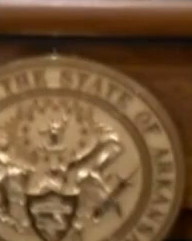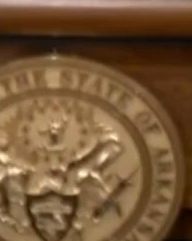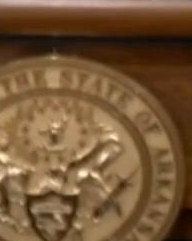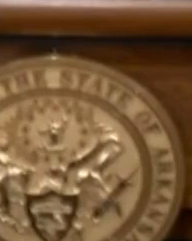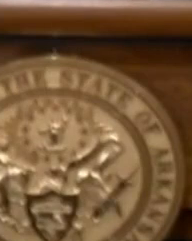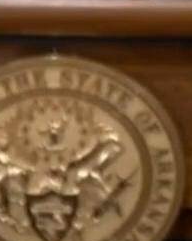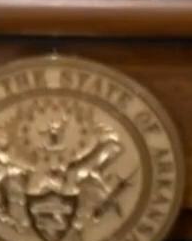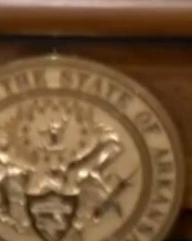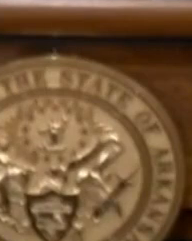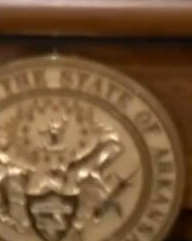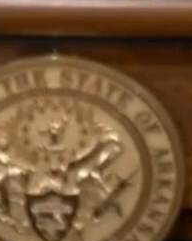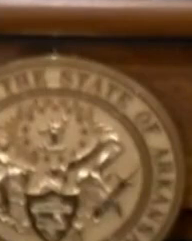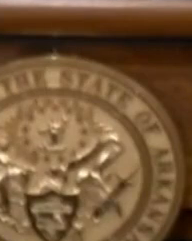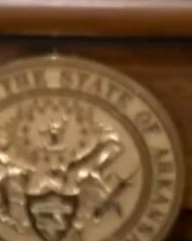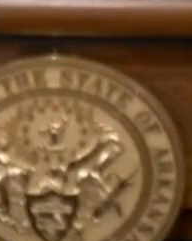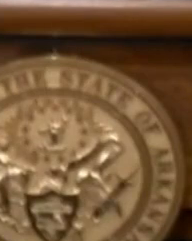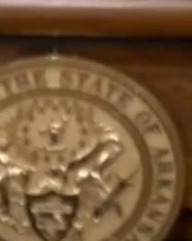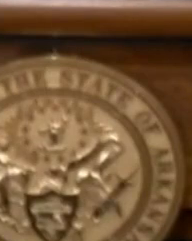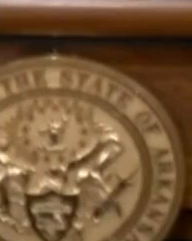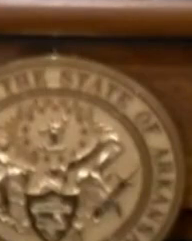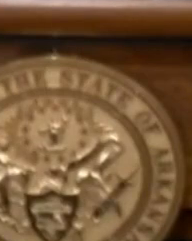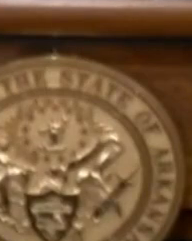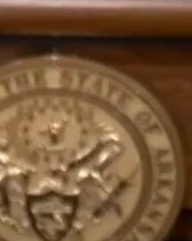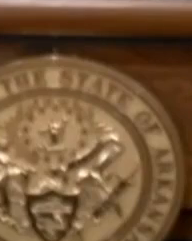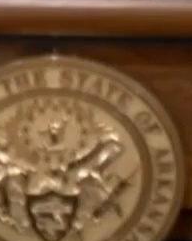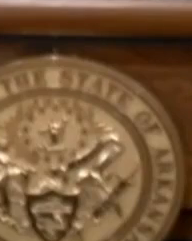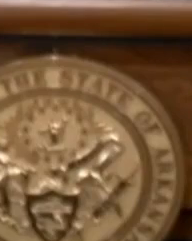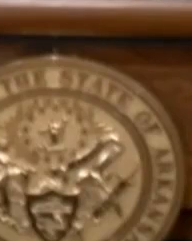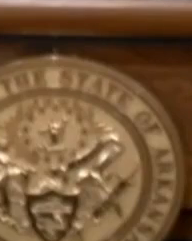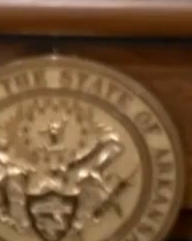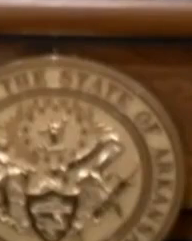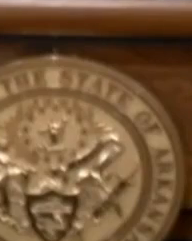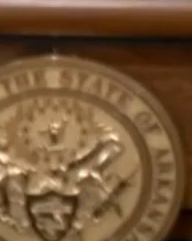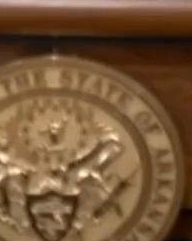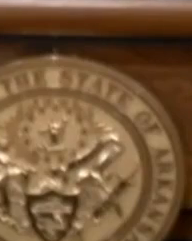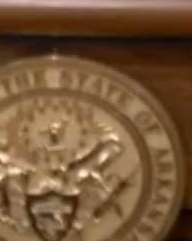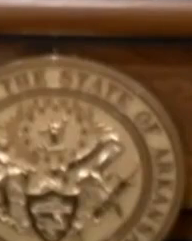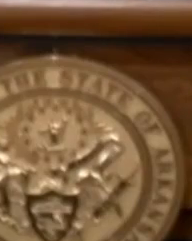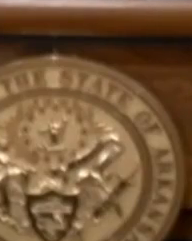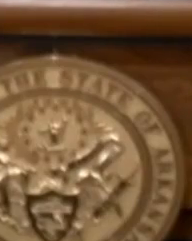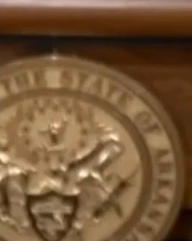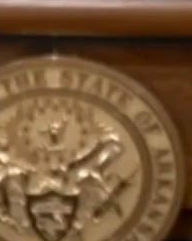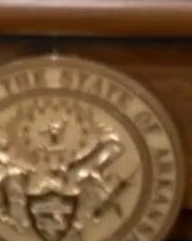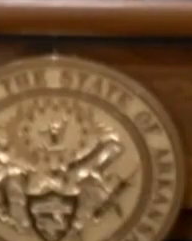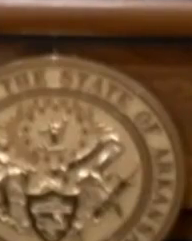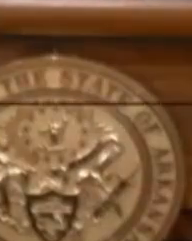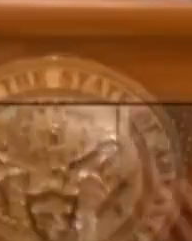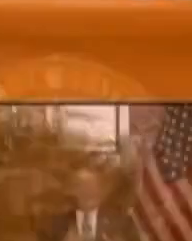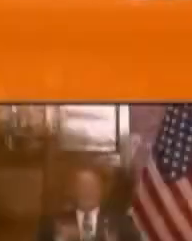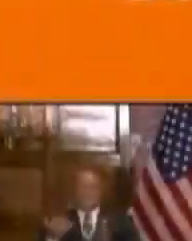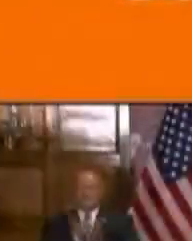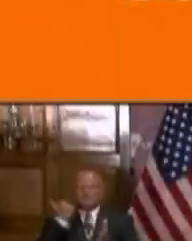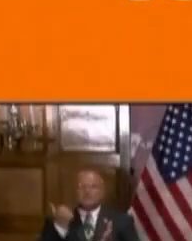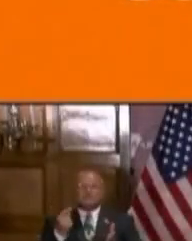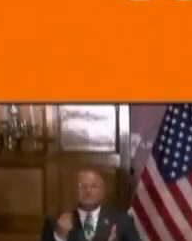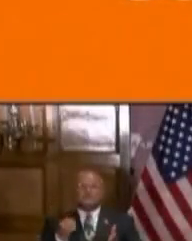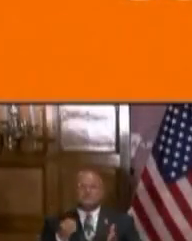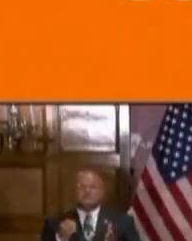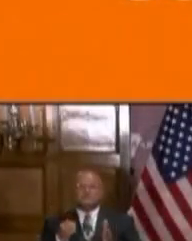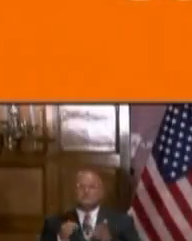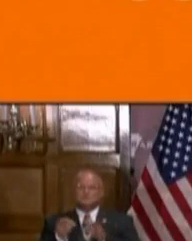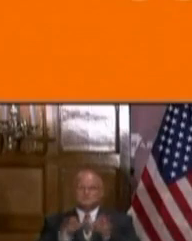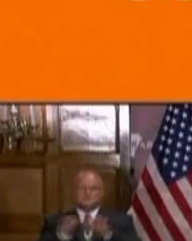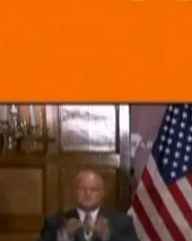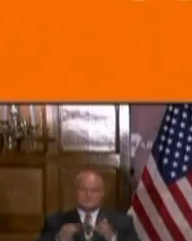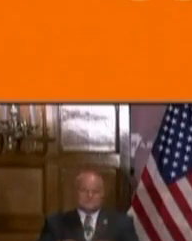Committee and our supporters with Arkansas Impact Philanthropy, we would like to thank Governor Hutchinson for allowing us the opportunity to underscore